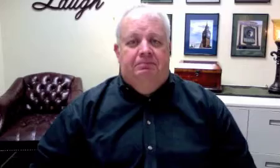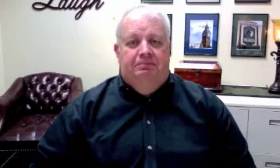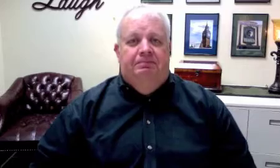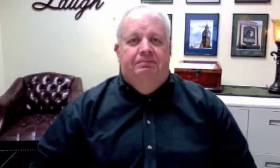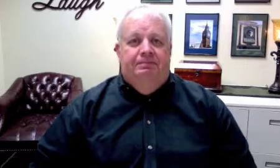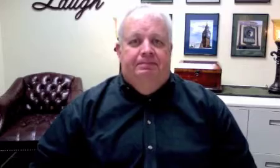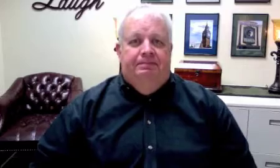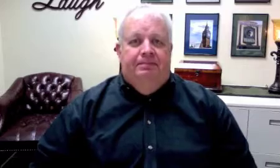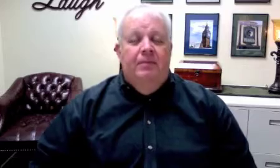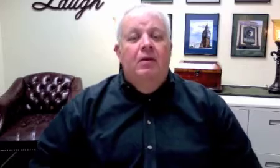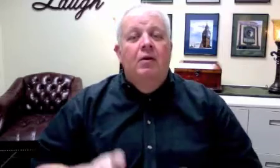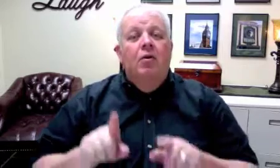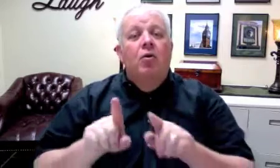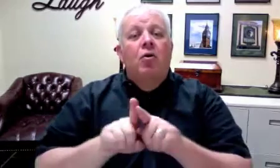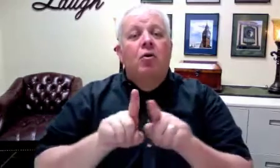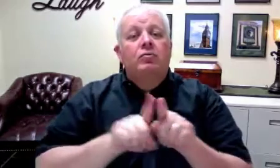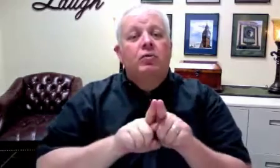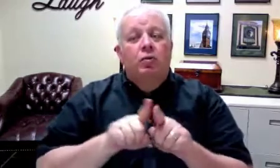She's also divorced.